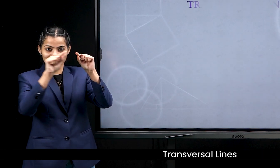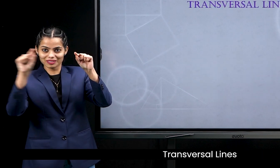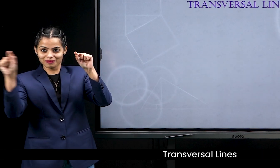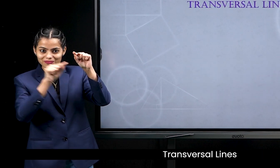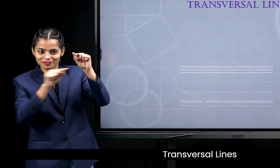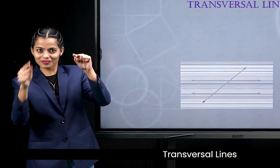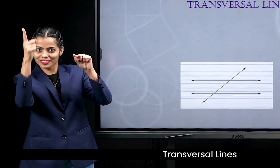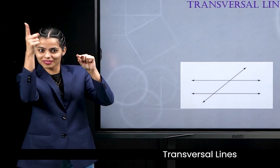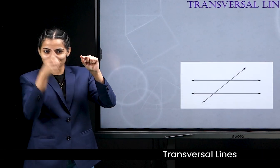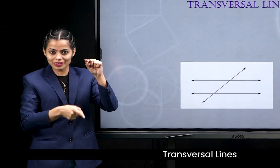Transversal line.